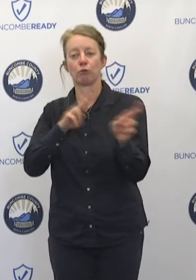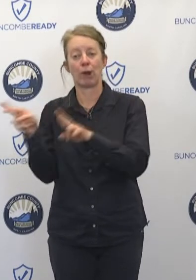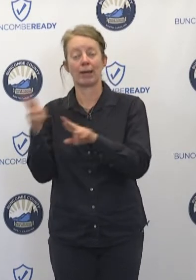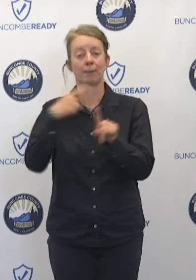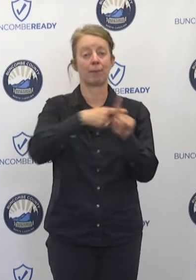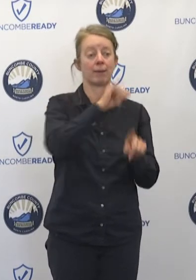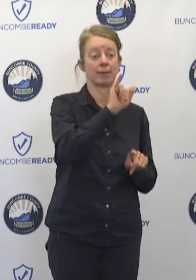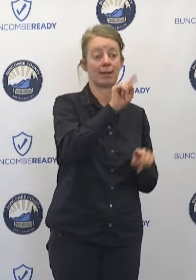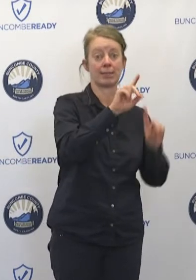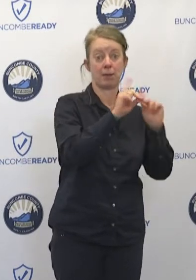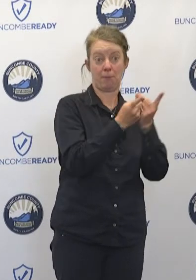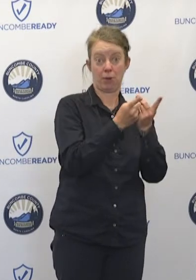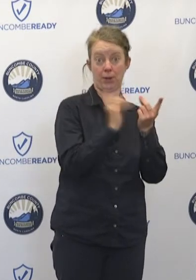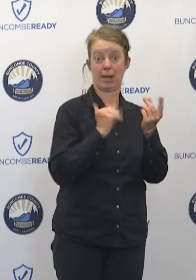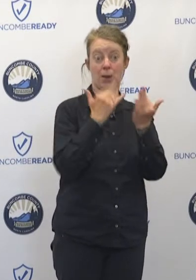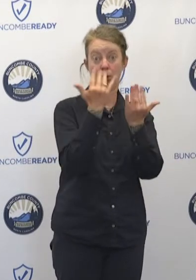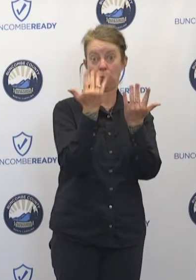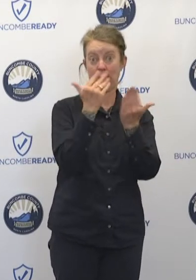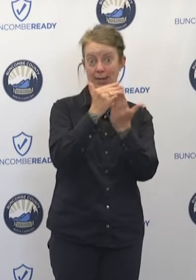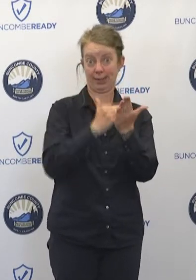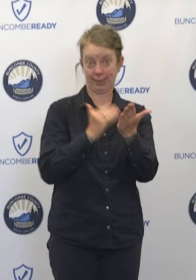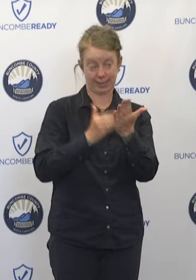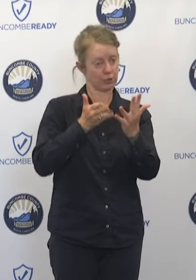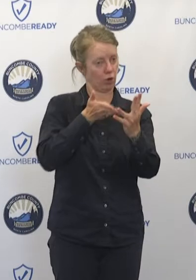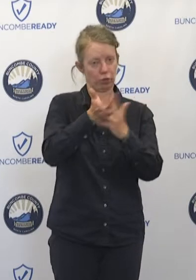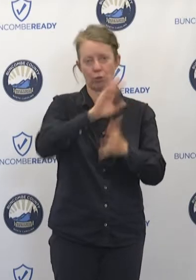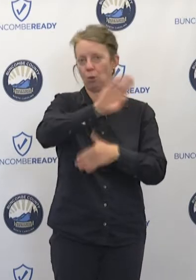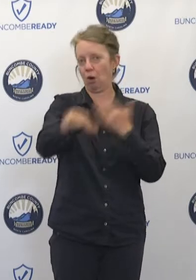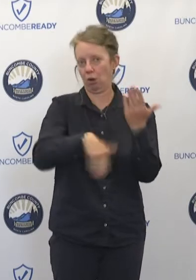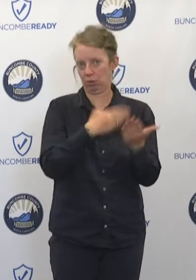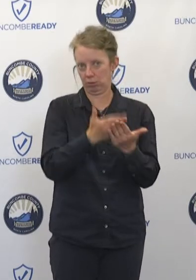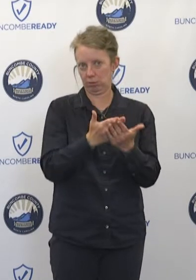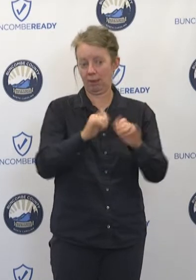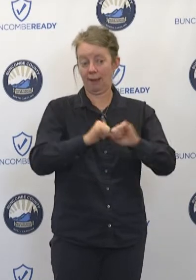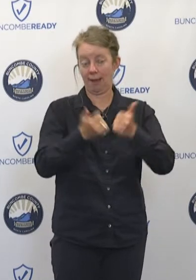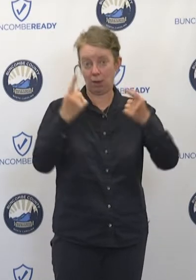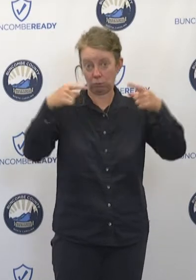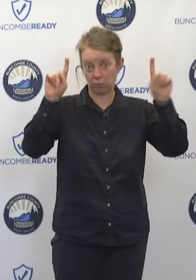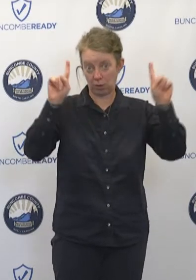have worked through the remainder of our wait list. We accomplished this through a